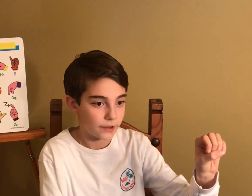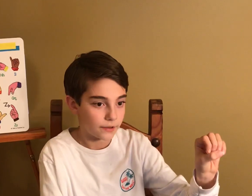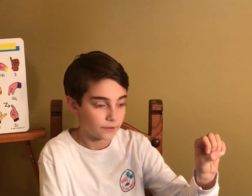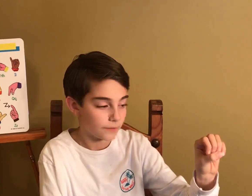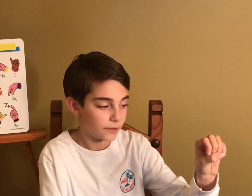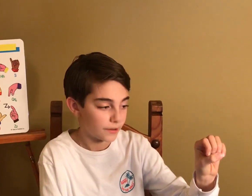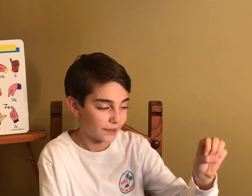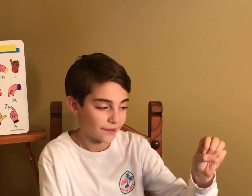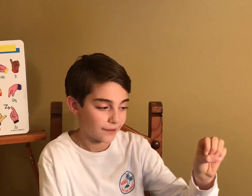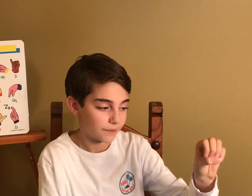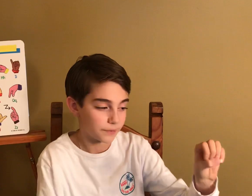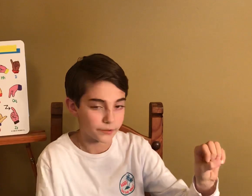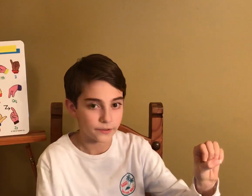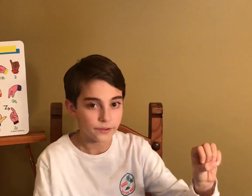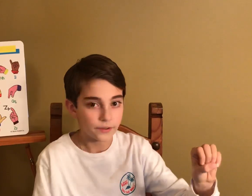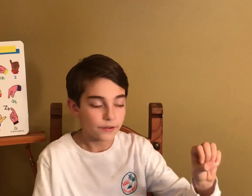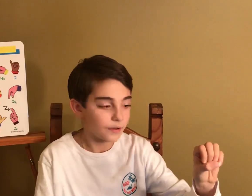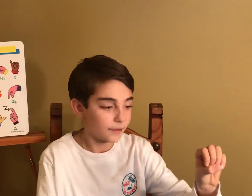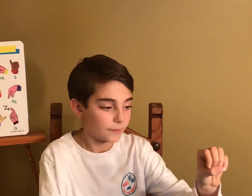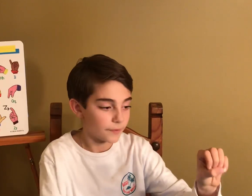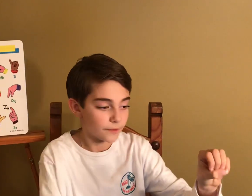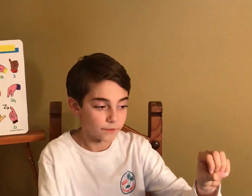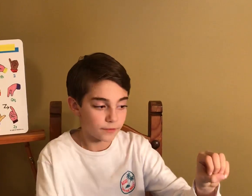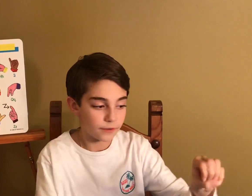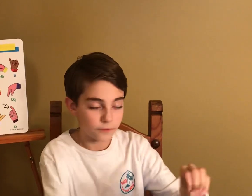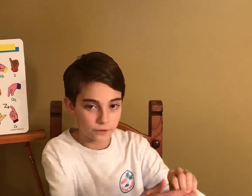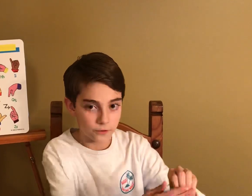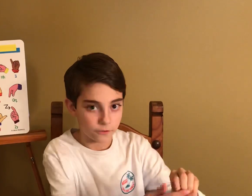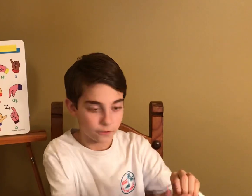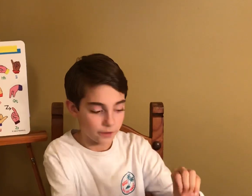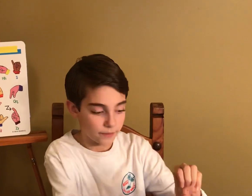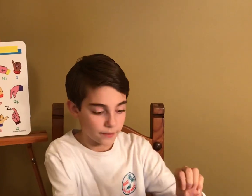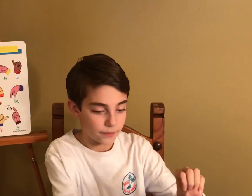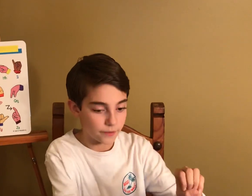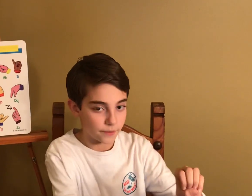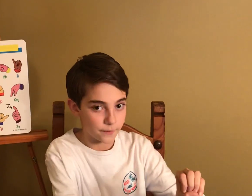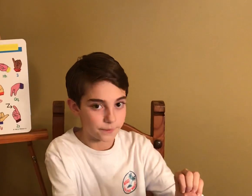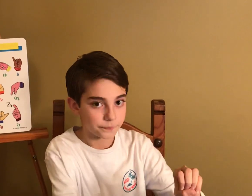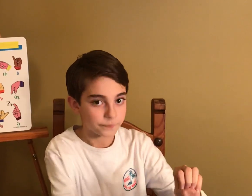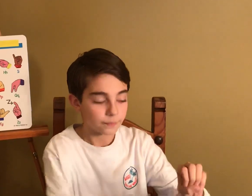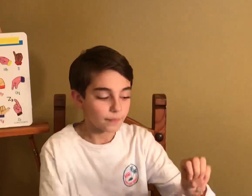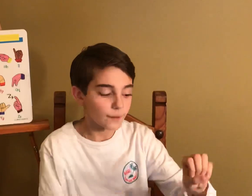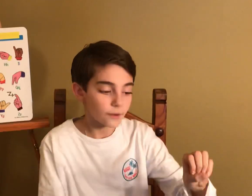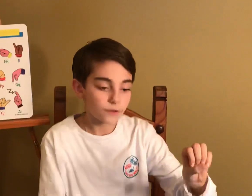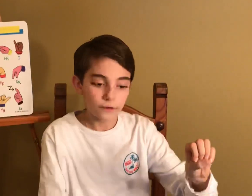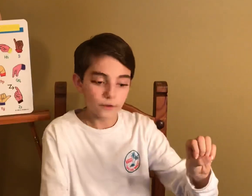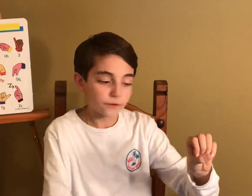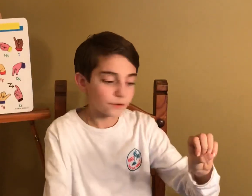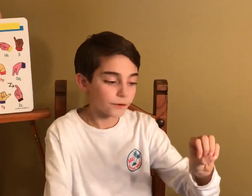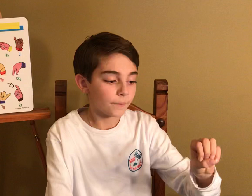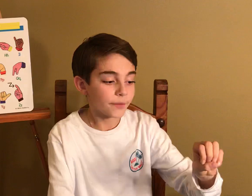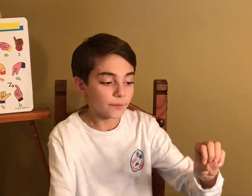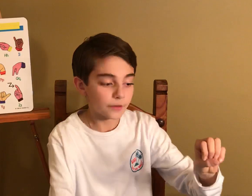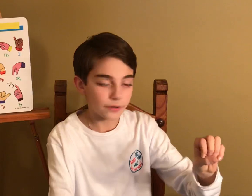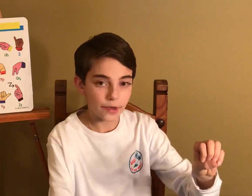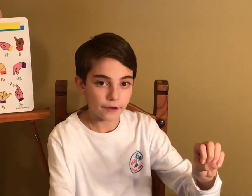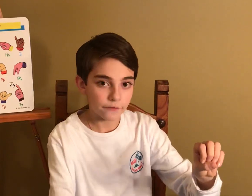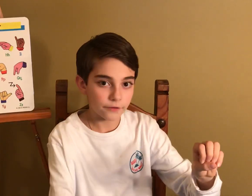A in a way, I guess, but these fingers rest on the thumb. So with an F, it's